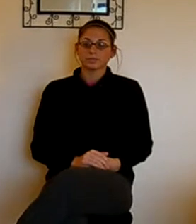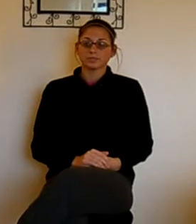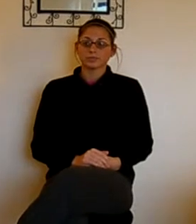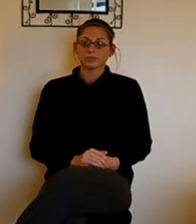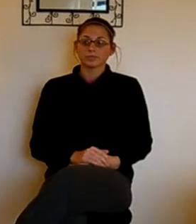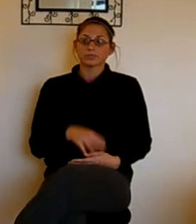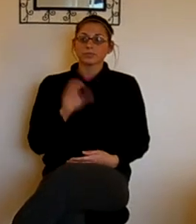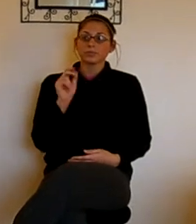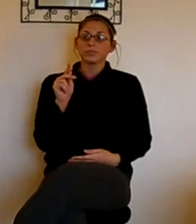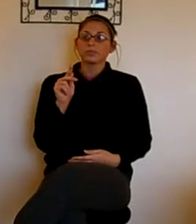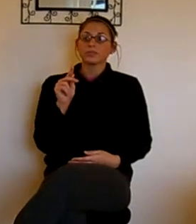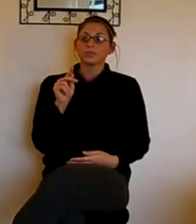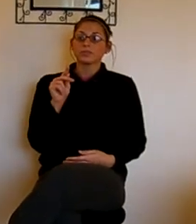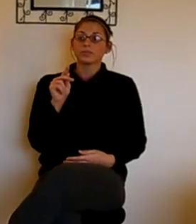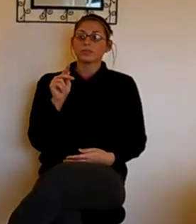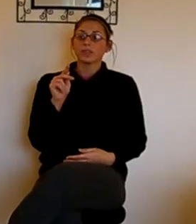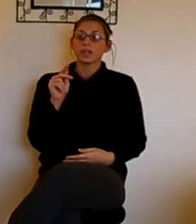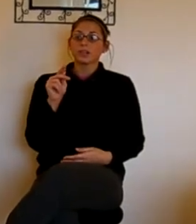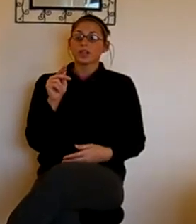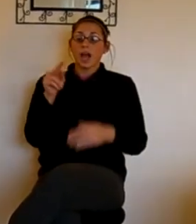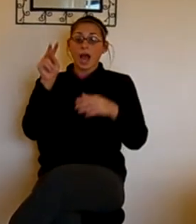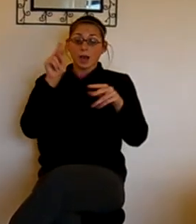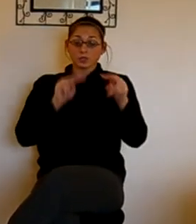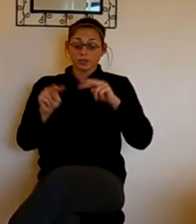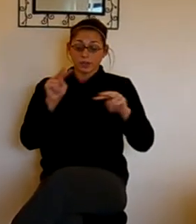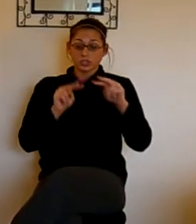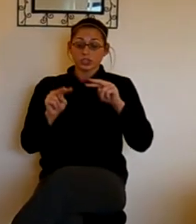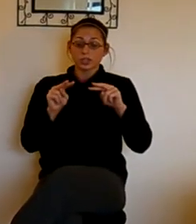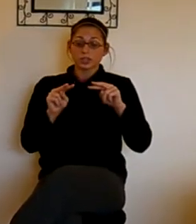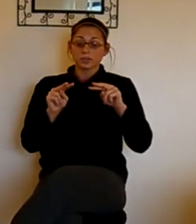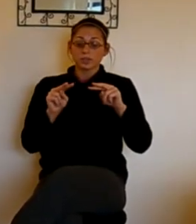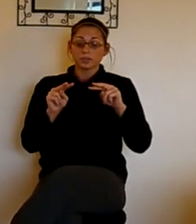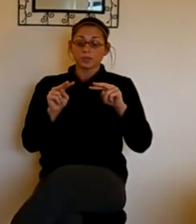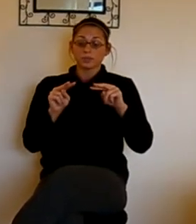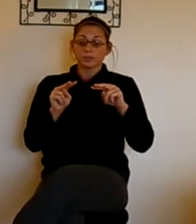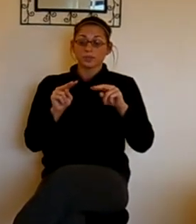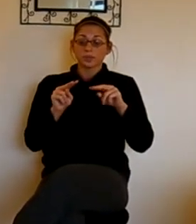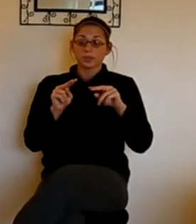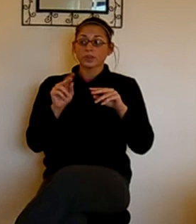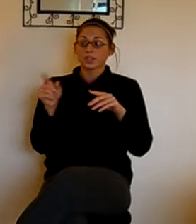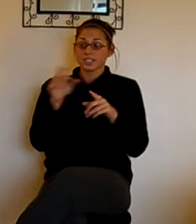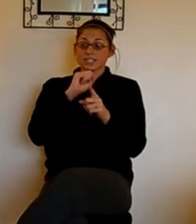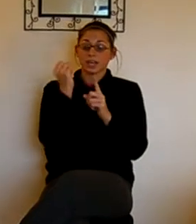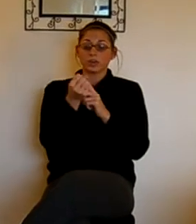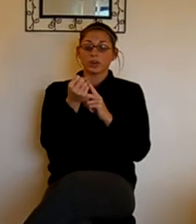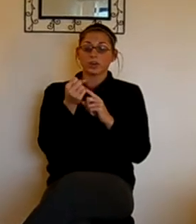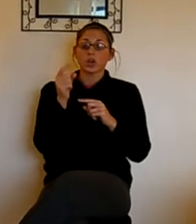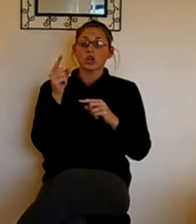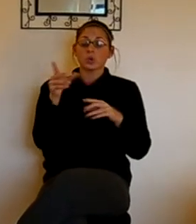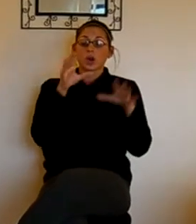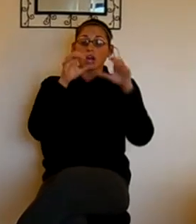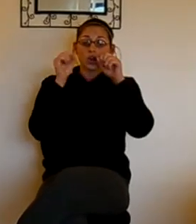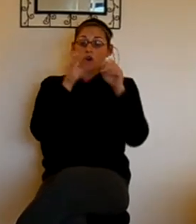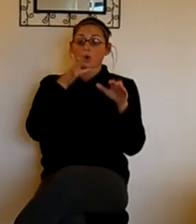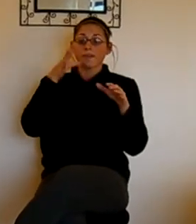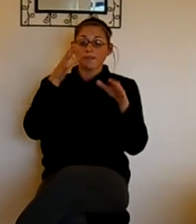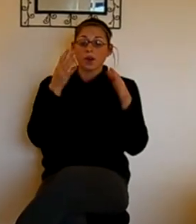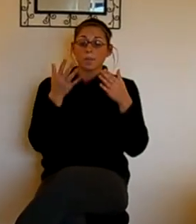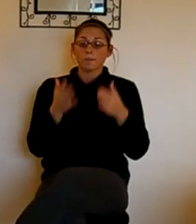Okay, so our observation is, this is the scenario. You are a corn farmer. You observe